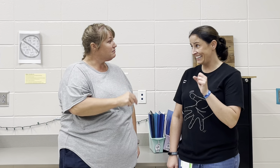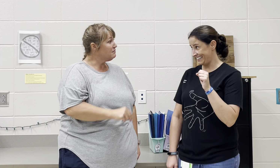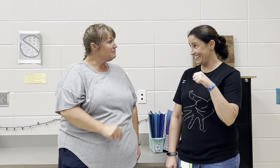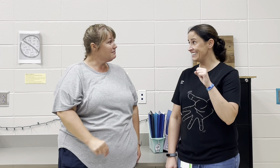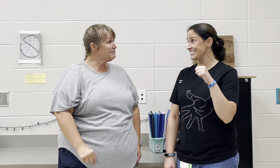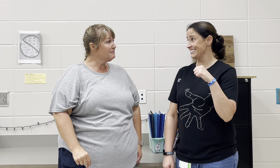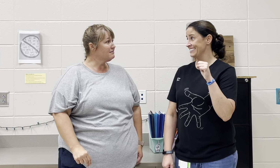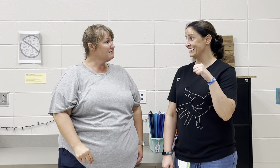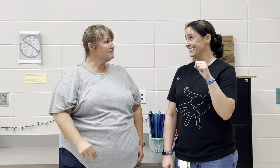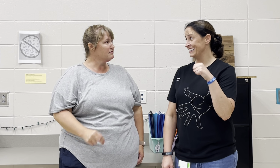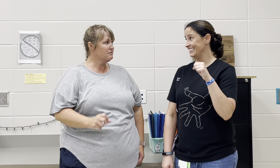Yes.